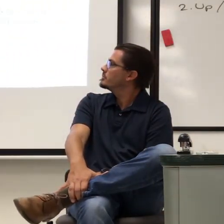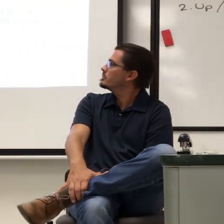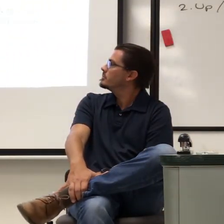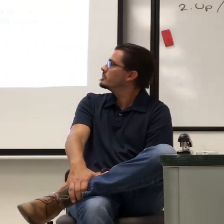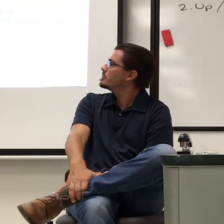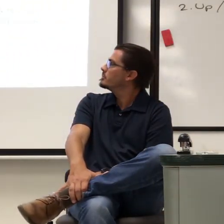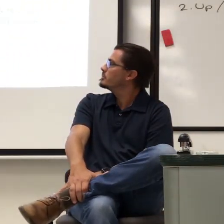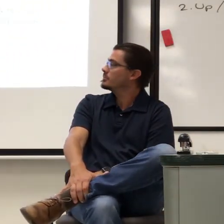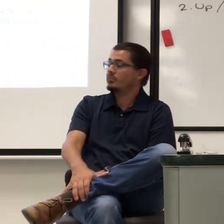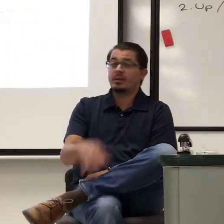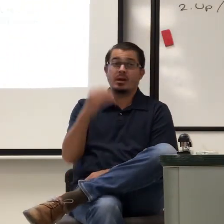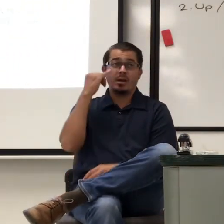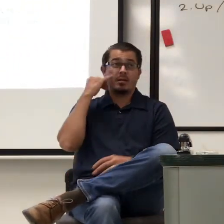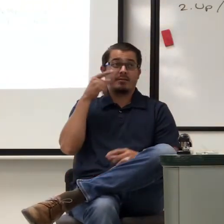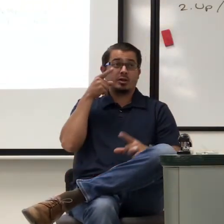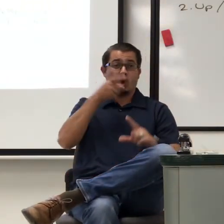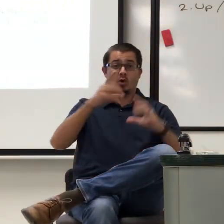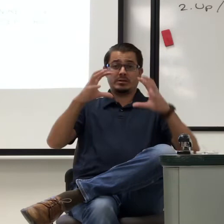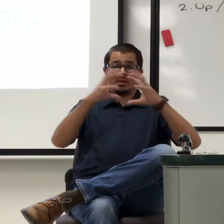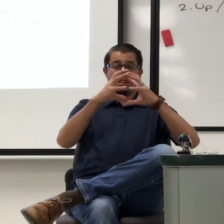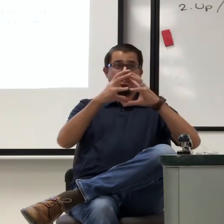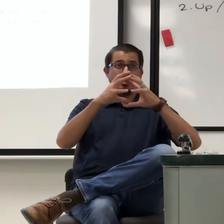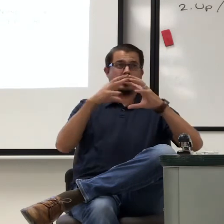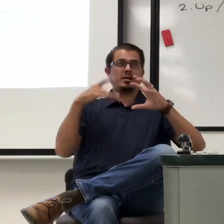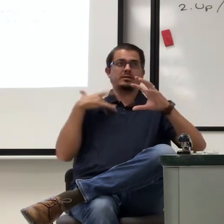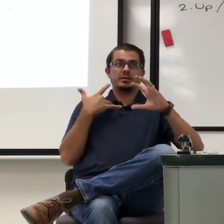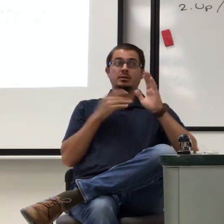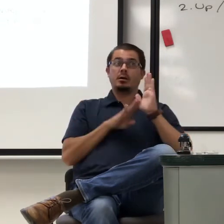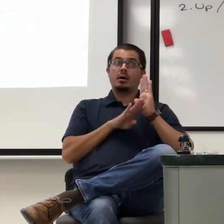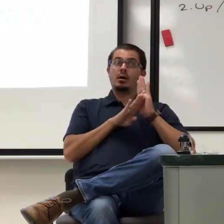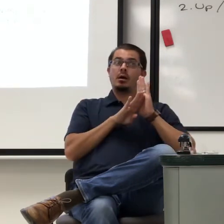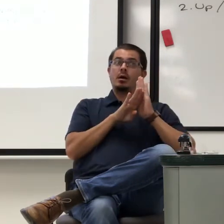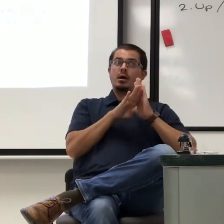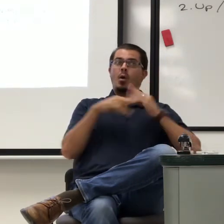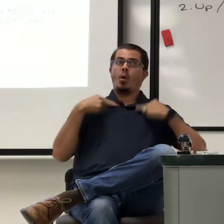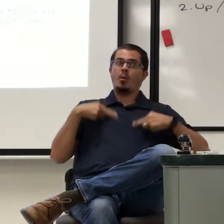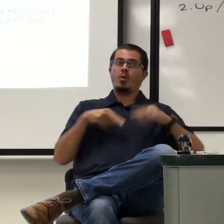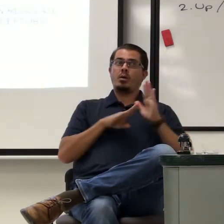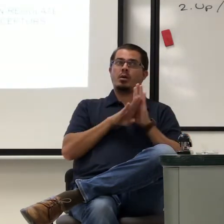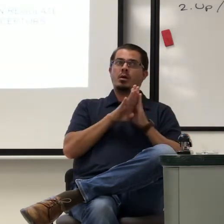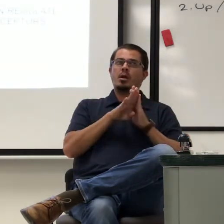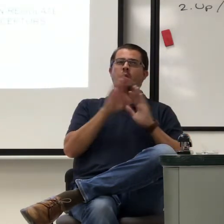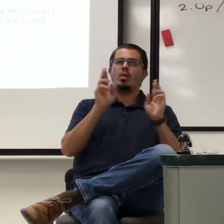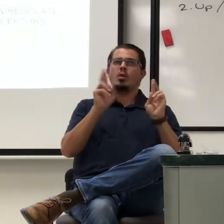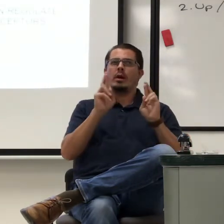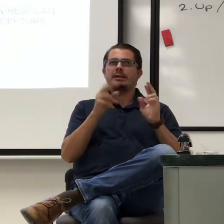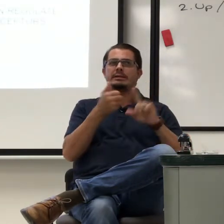If the target cell kind of senses rising levels of the hormone, it'll prime itself by